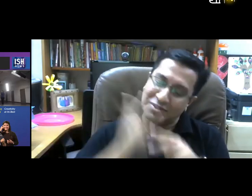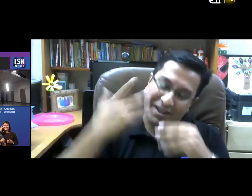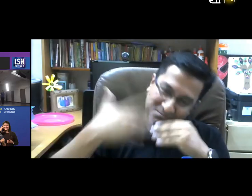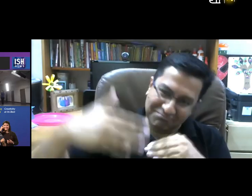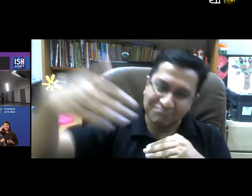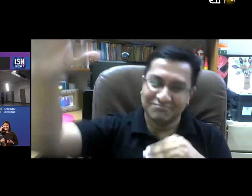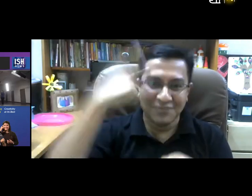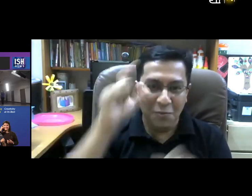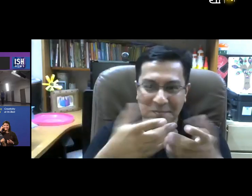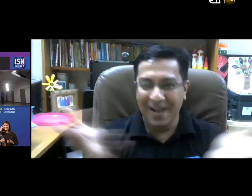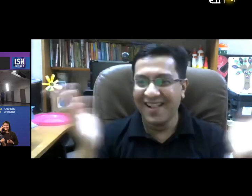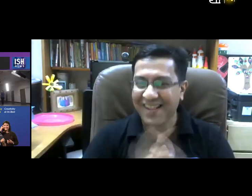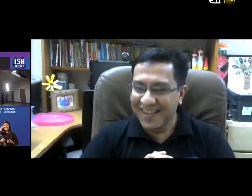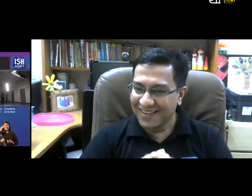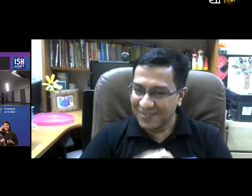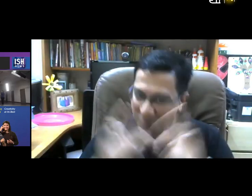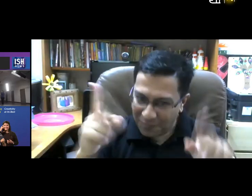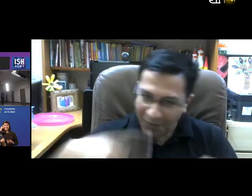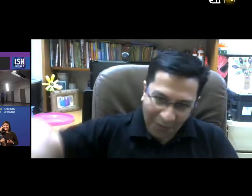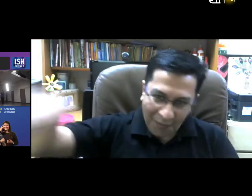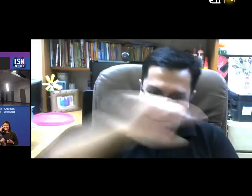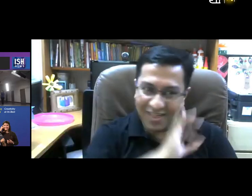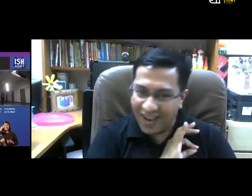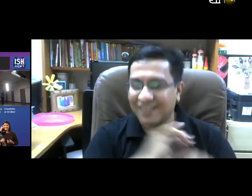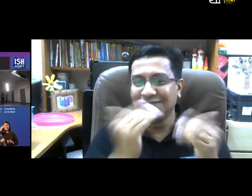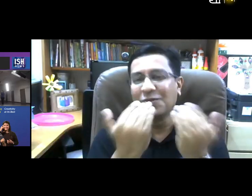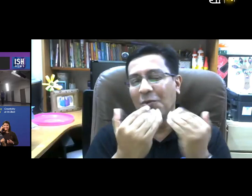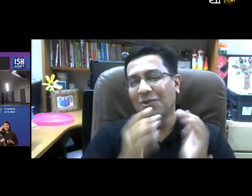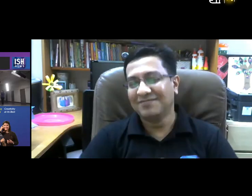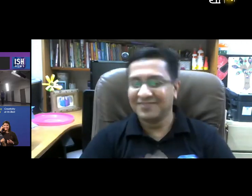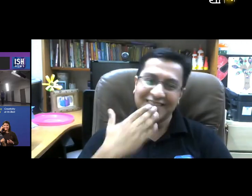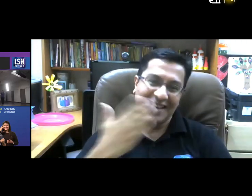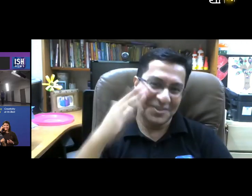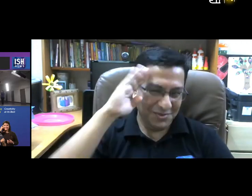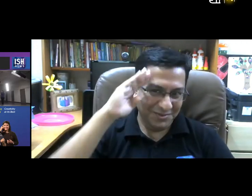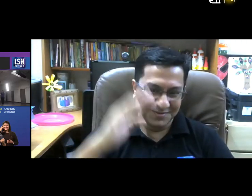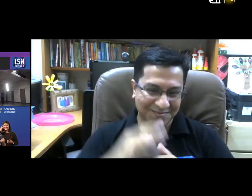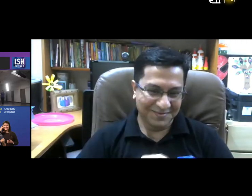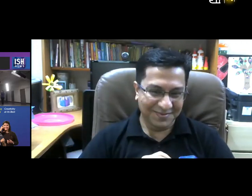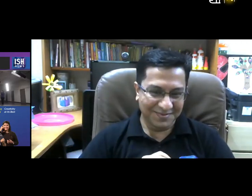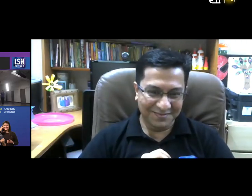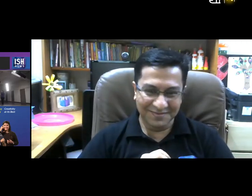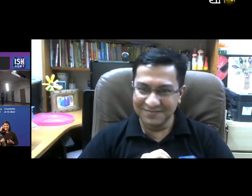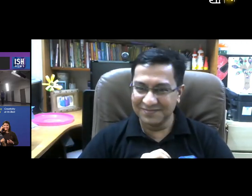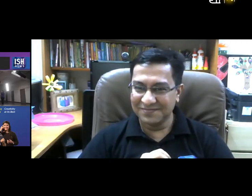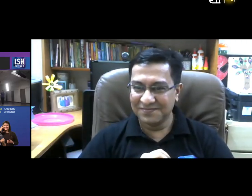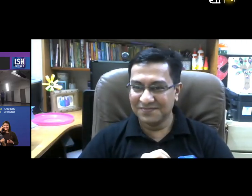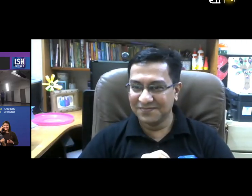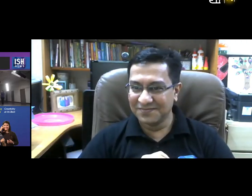so far. It's been progressing, and we continue to do that for people. Hope you all like it and keep supporting us. Thank you.